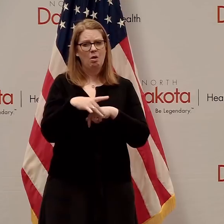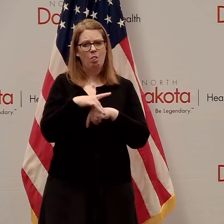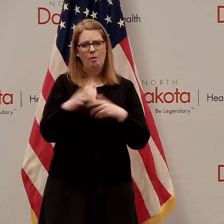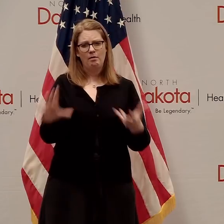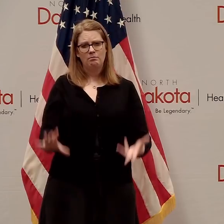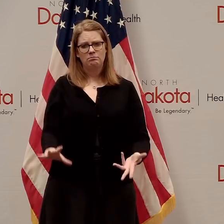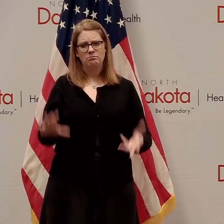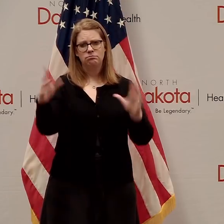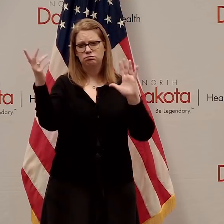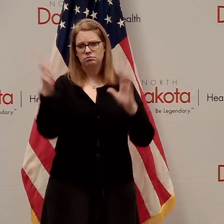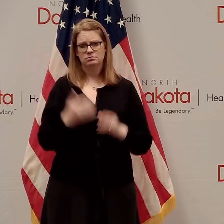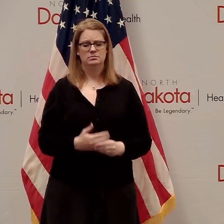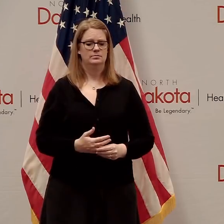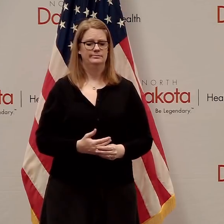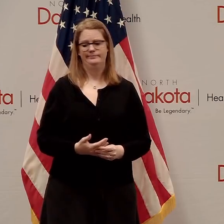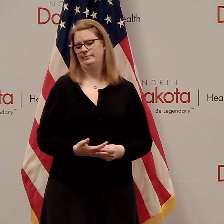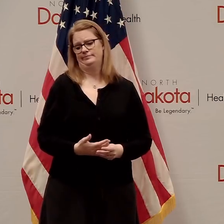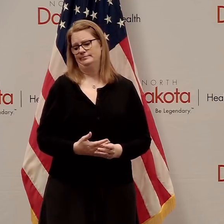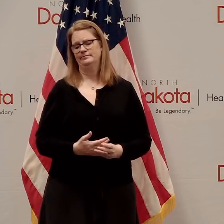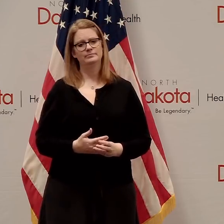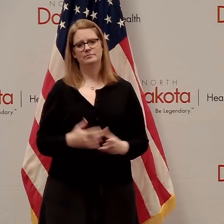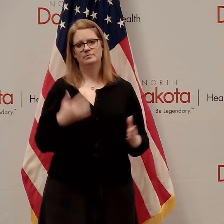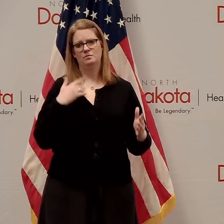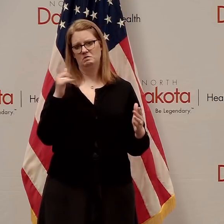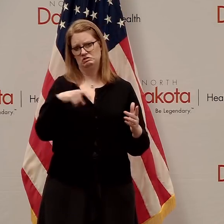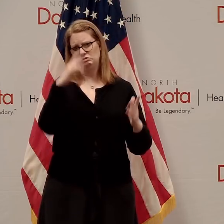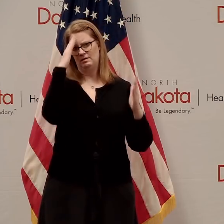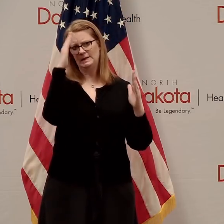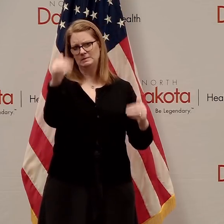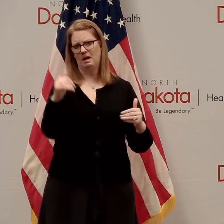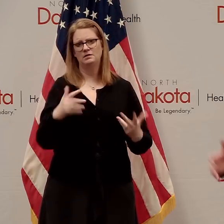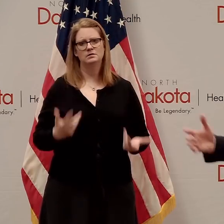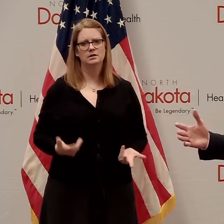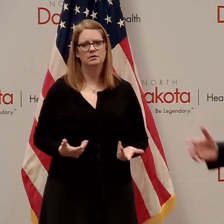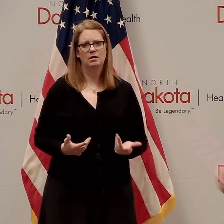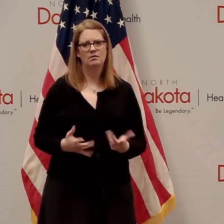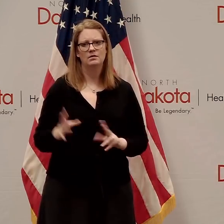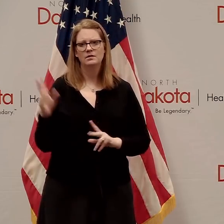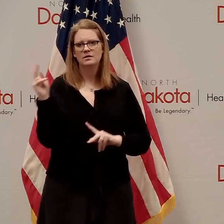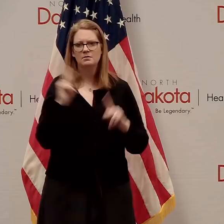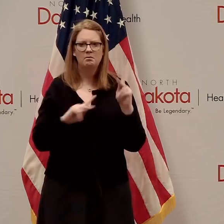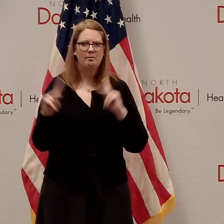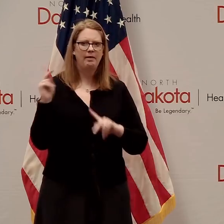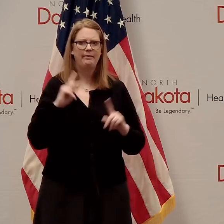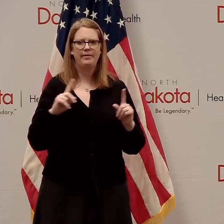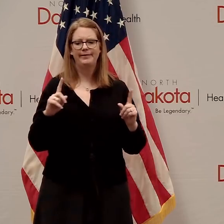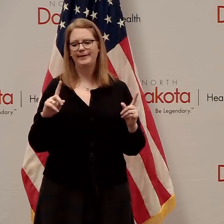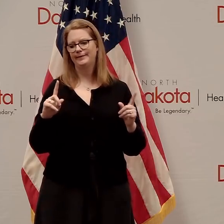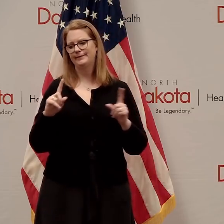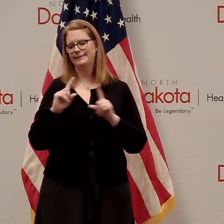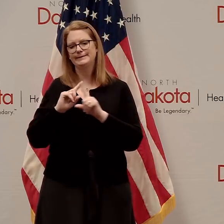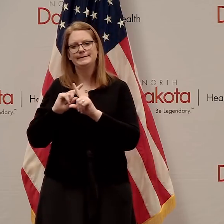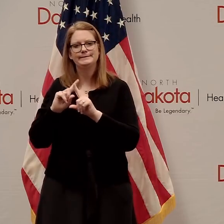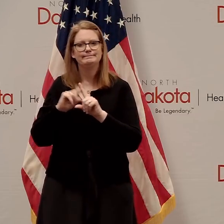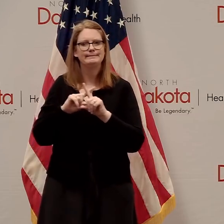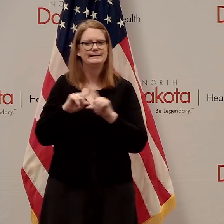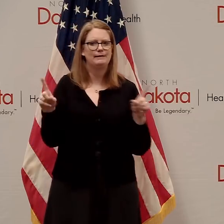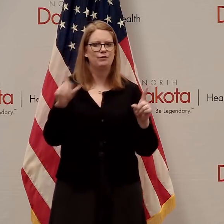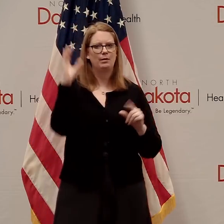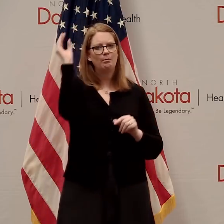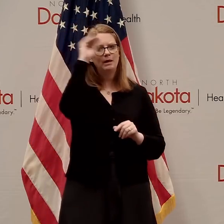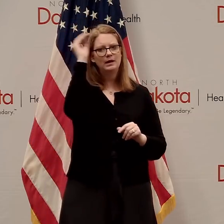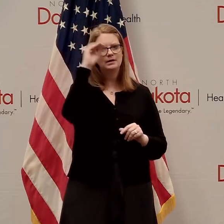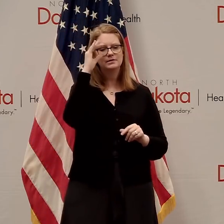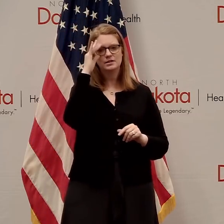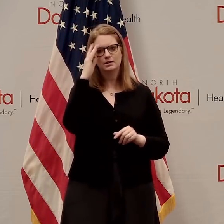expected, you're going to have people on from one side or the other of an issue, as I opened up and said that you haven't